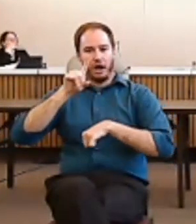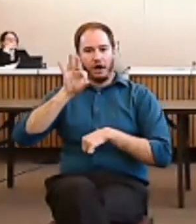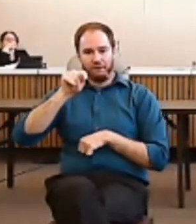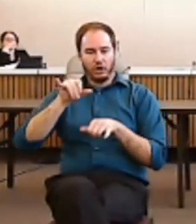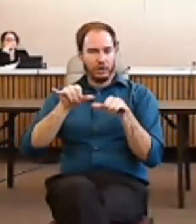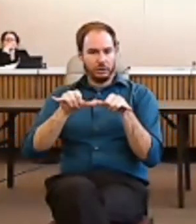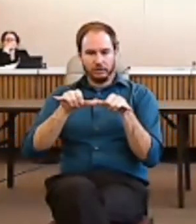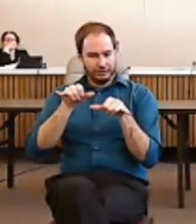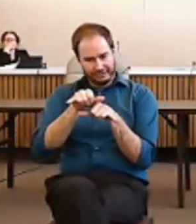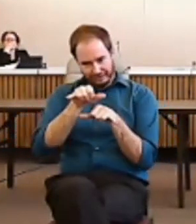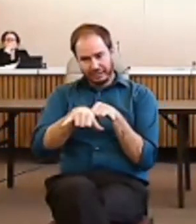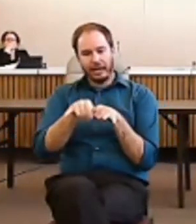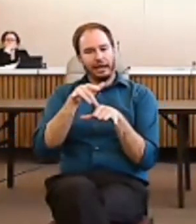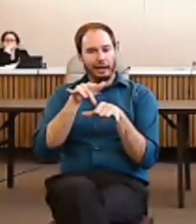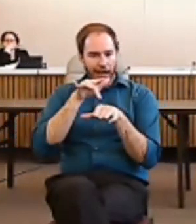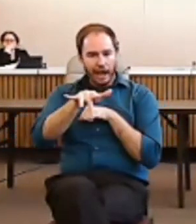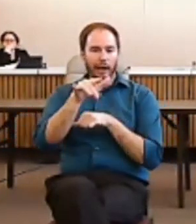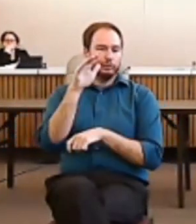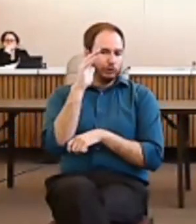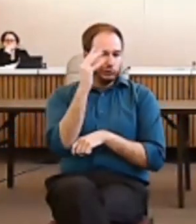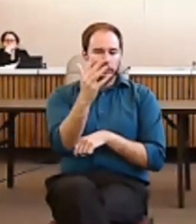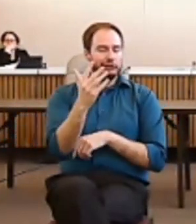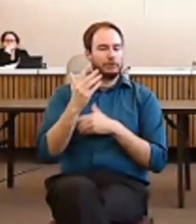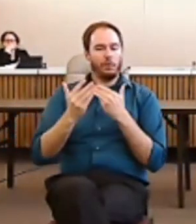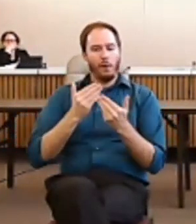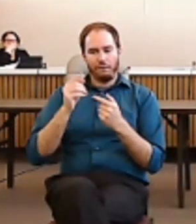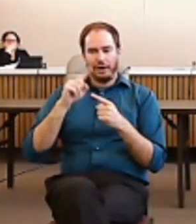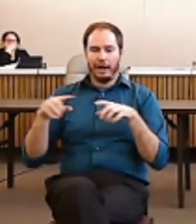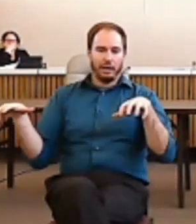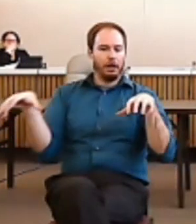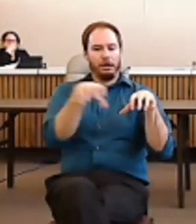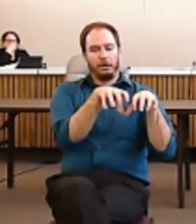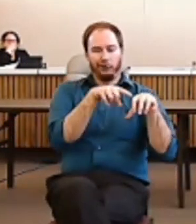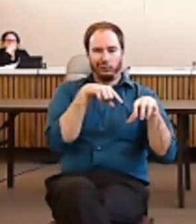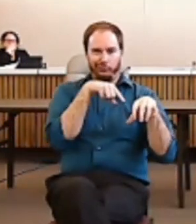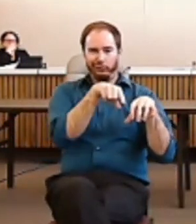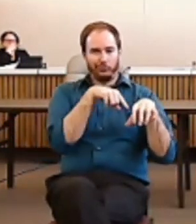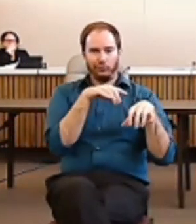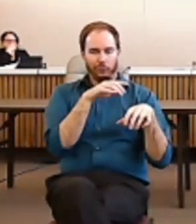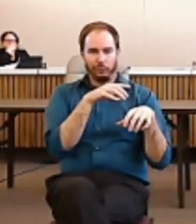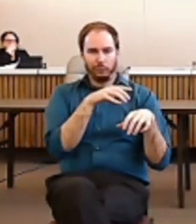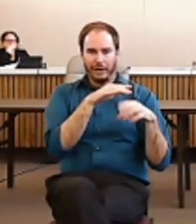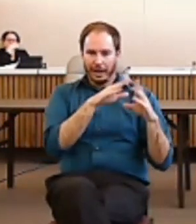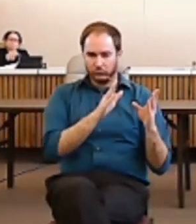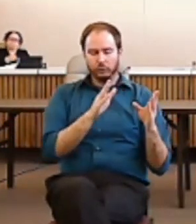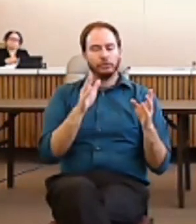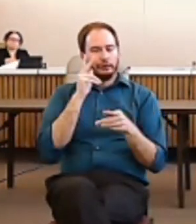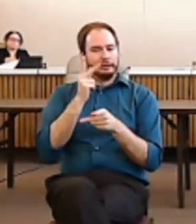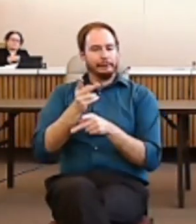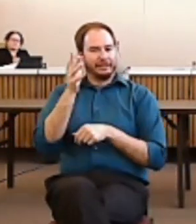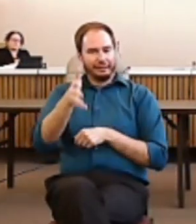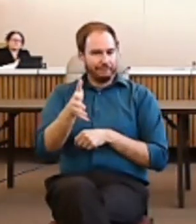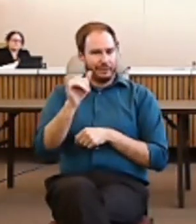to stay empty. That has to stay, you know, undeveloped. So they would keep the trees